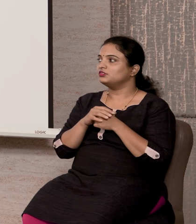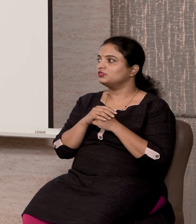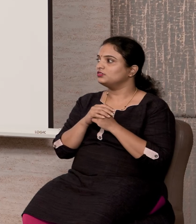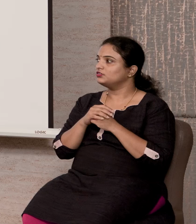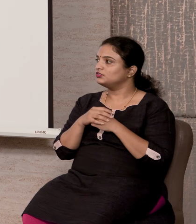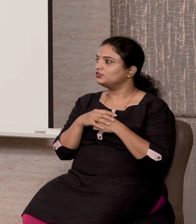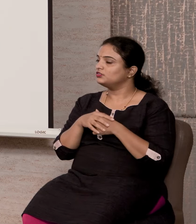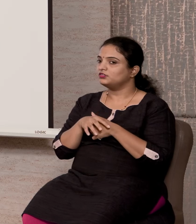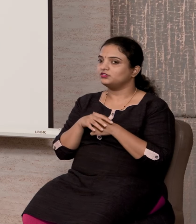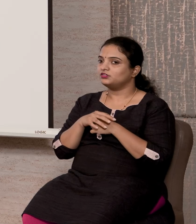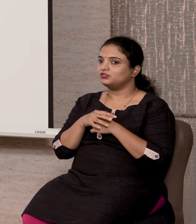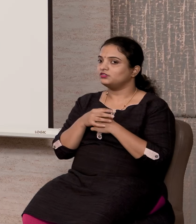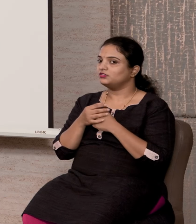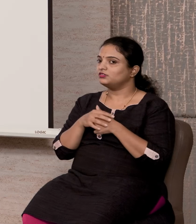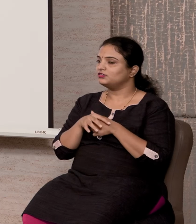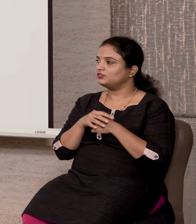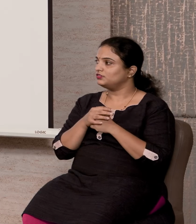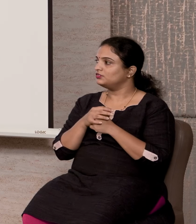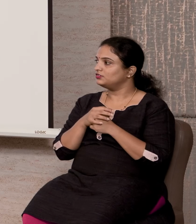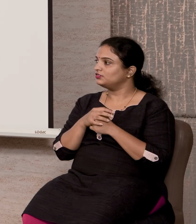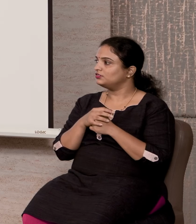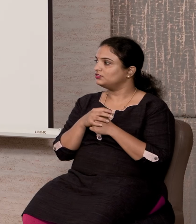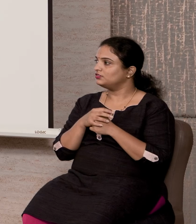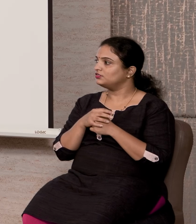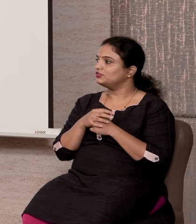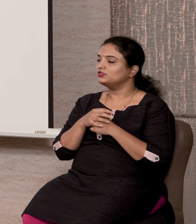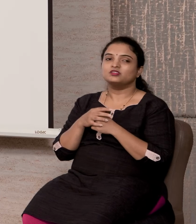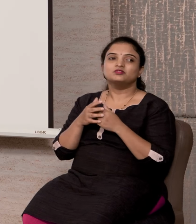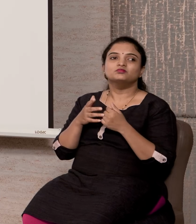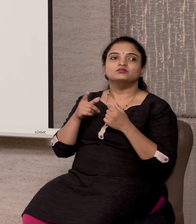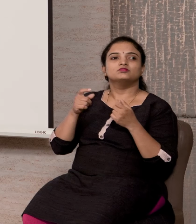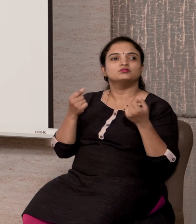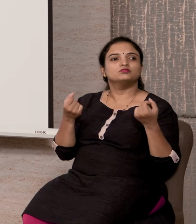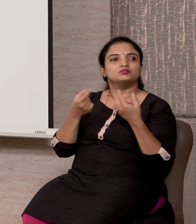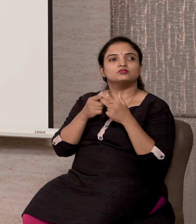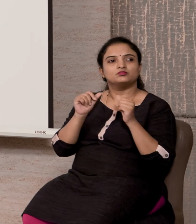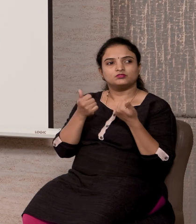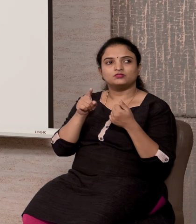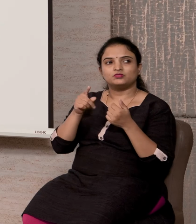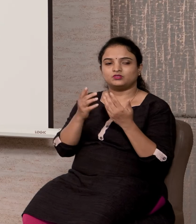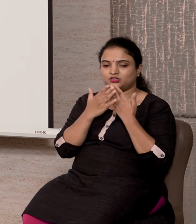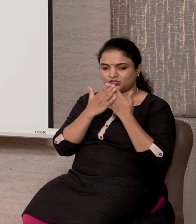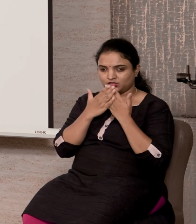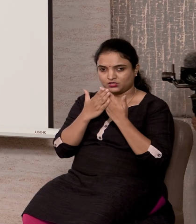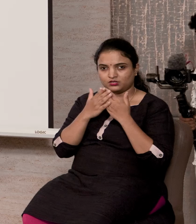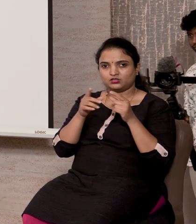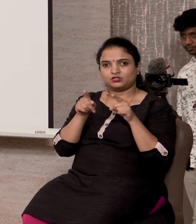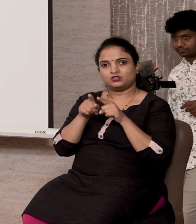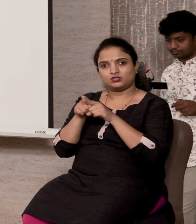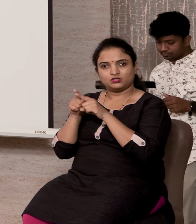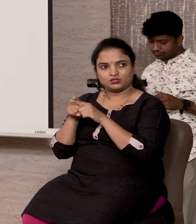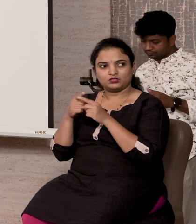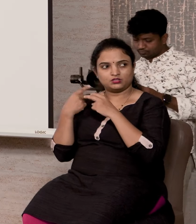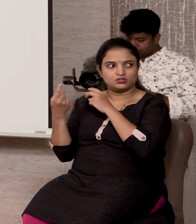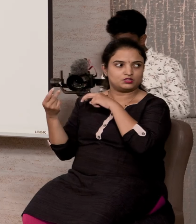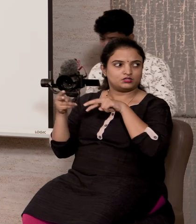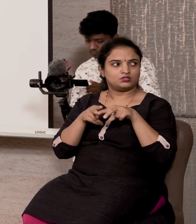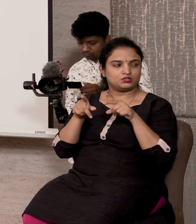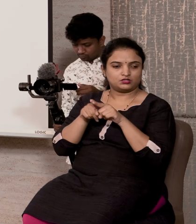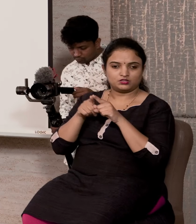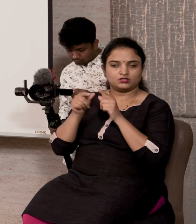Yeah. Exceptions, right? So the thing is, they might have done their education abroad and things like that, and they again come back and work in